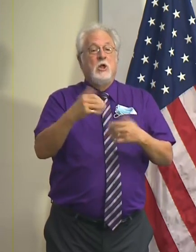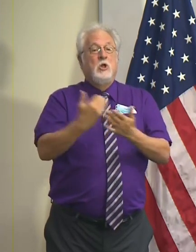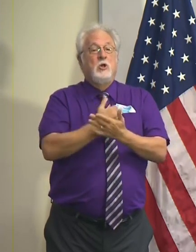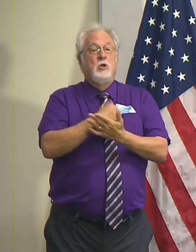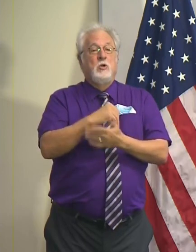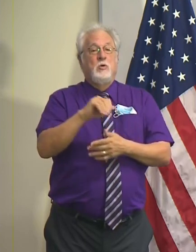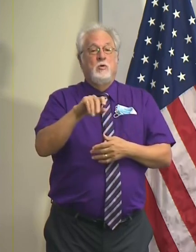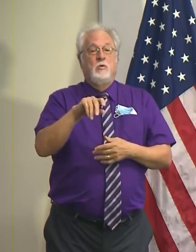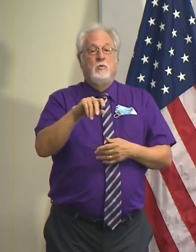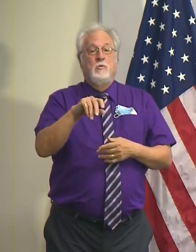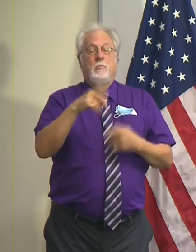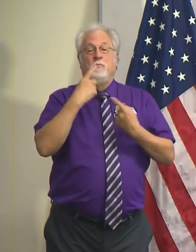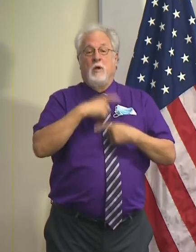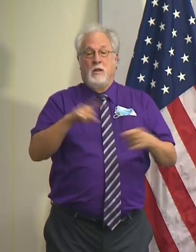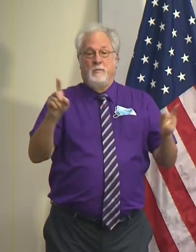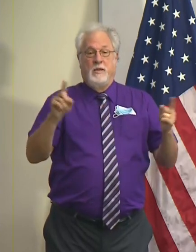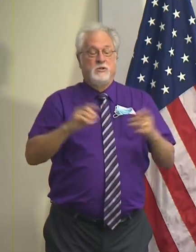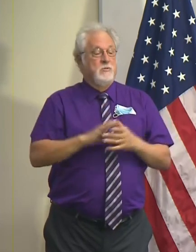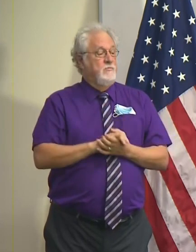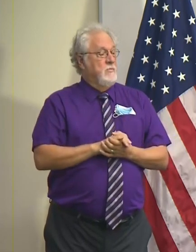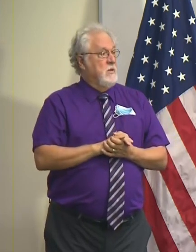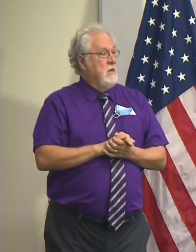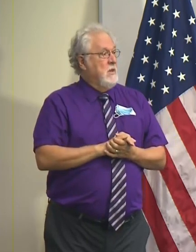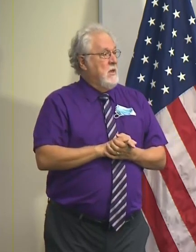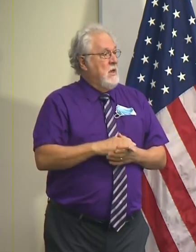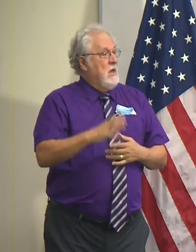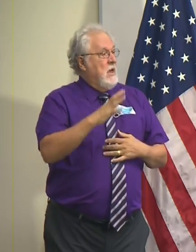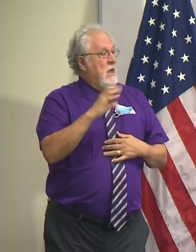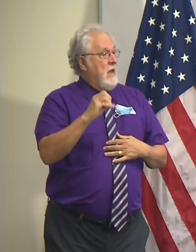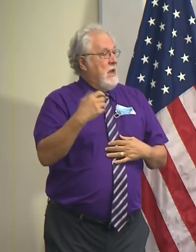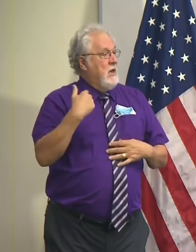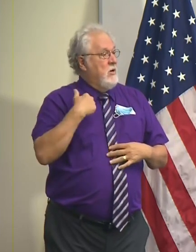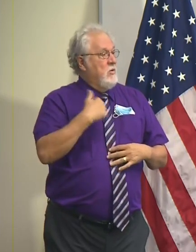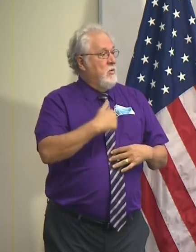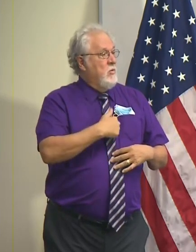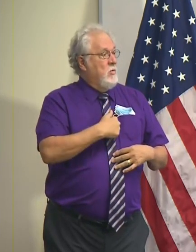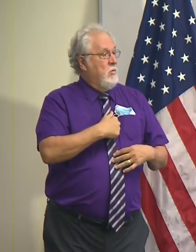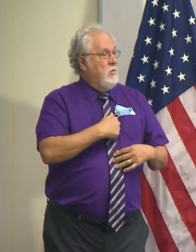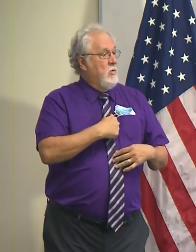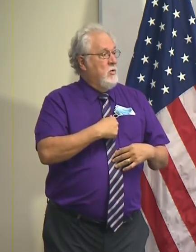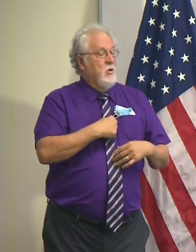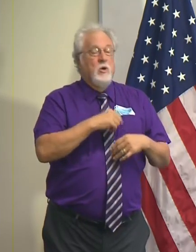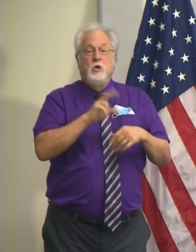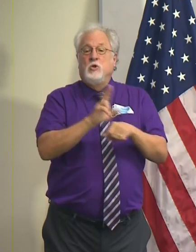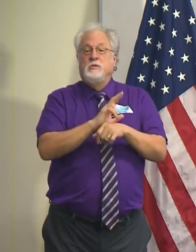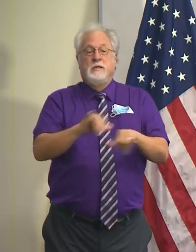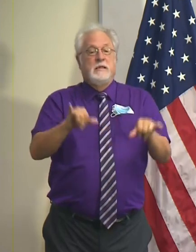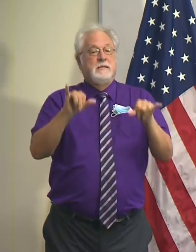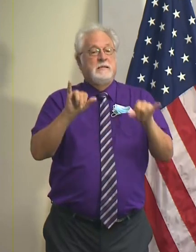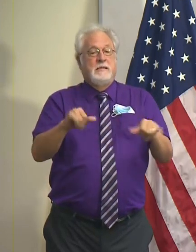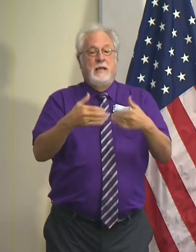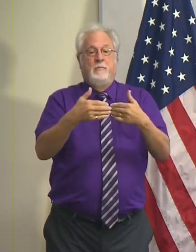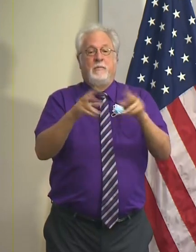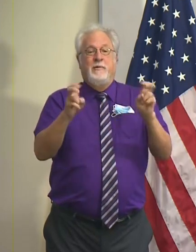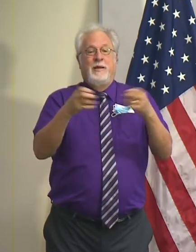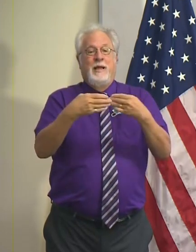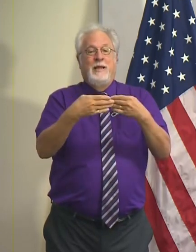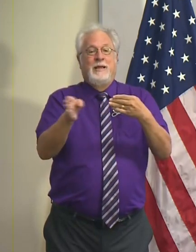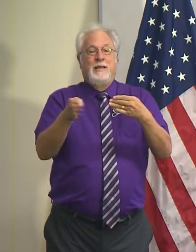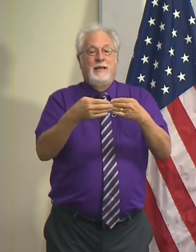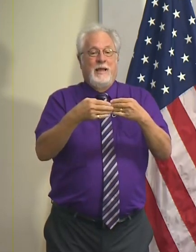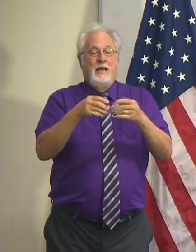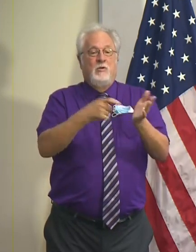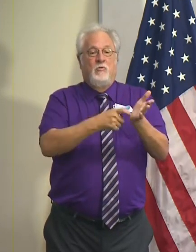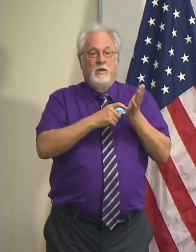new proclamation, and we're employing the exact same gating criteria that we've done up